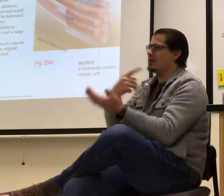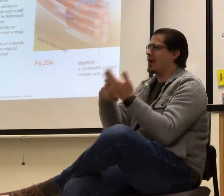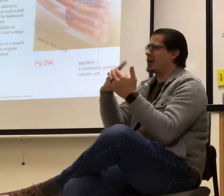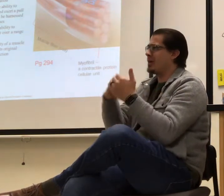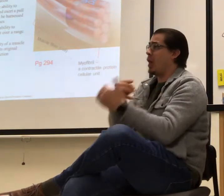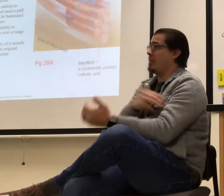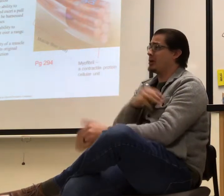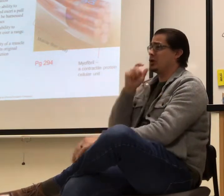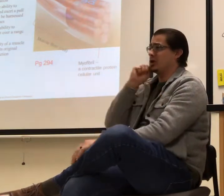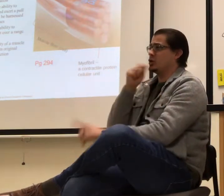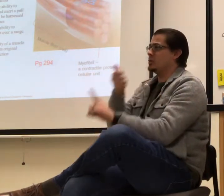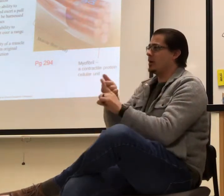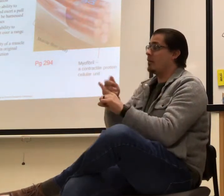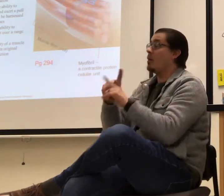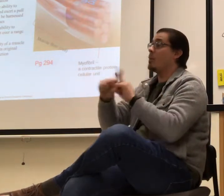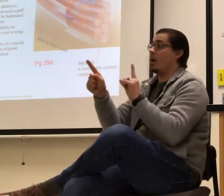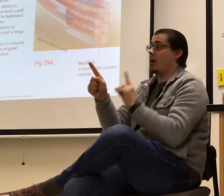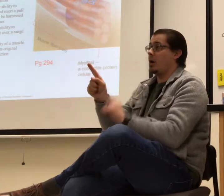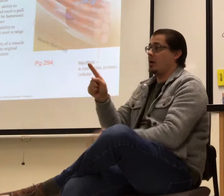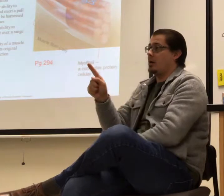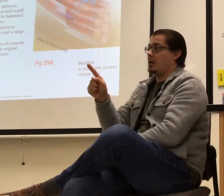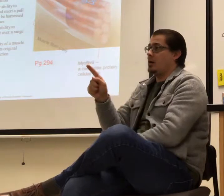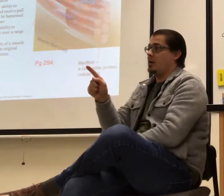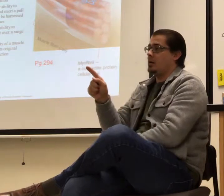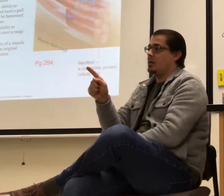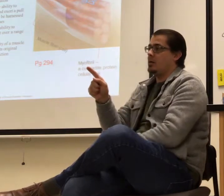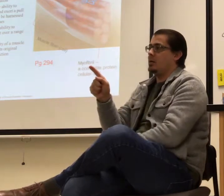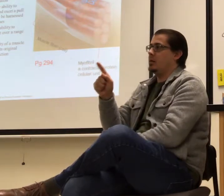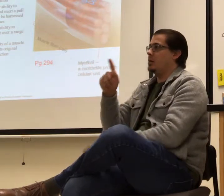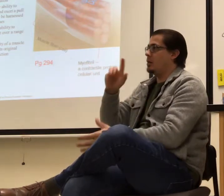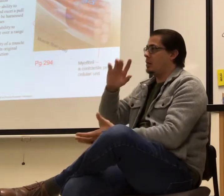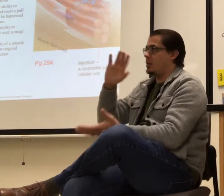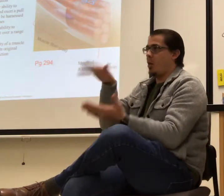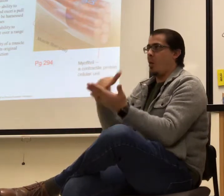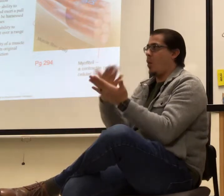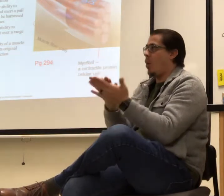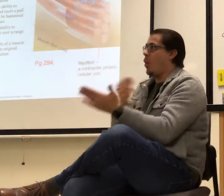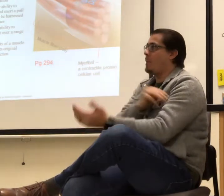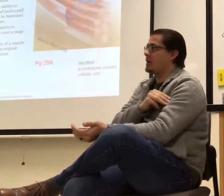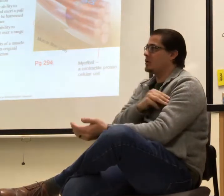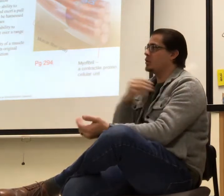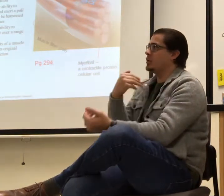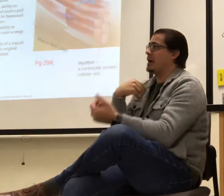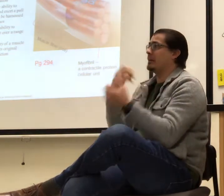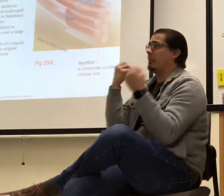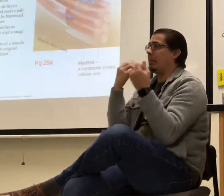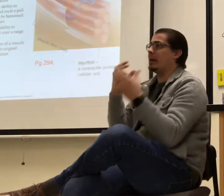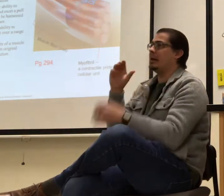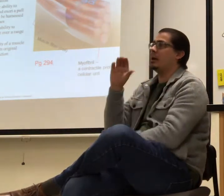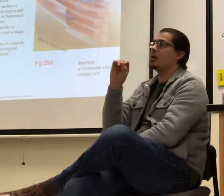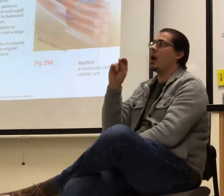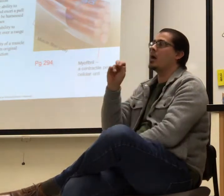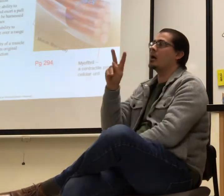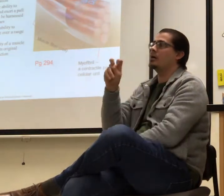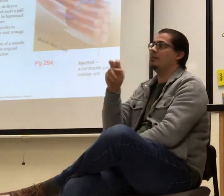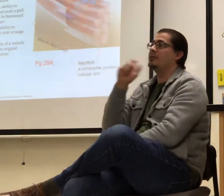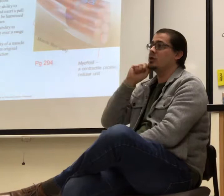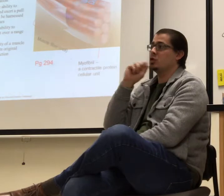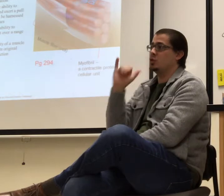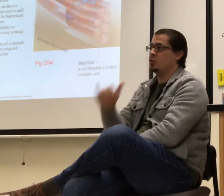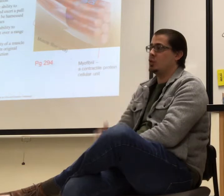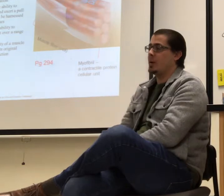tissue. But the complete whole muscle has a lot of connective tissues. What I'll mention now is